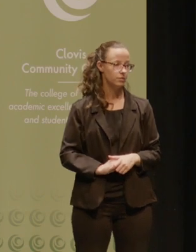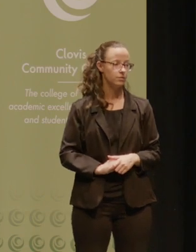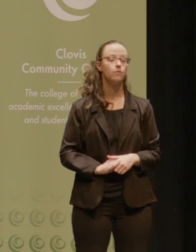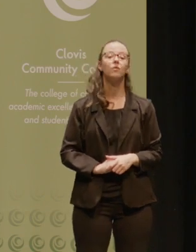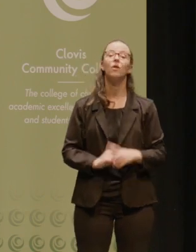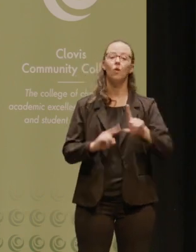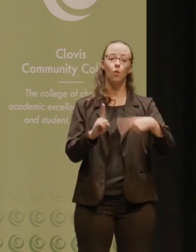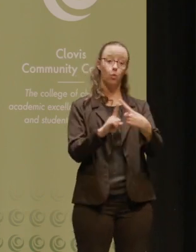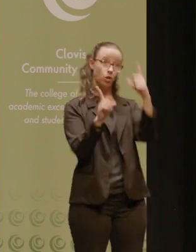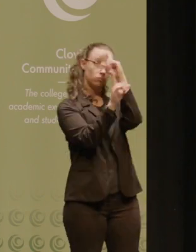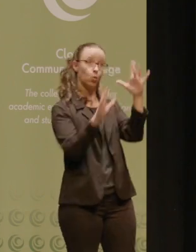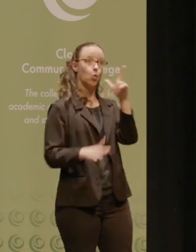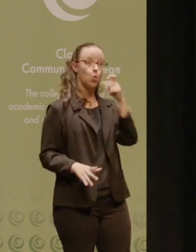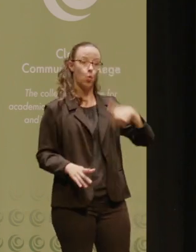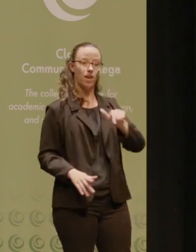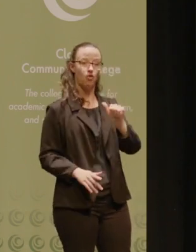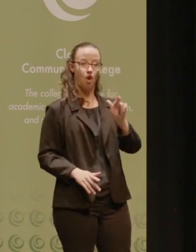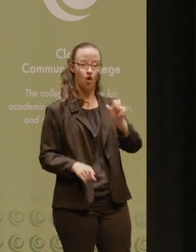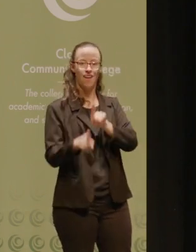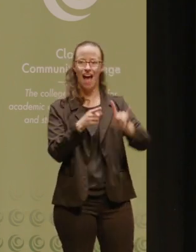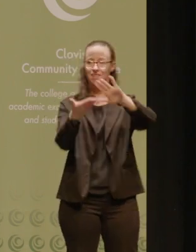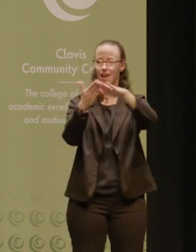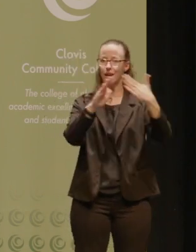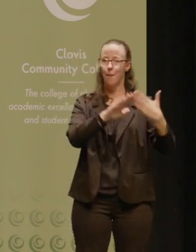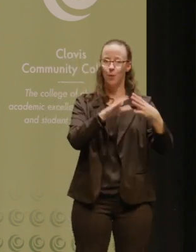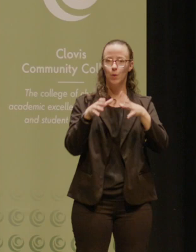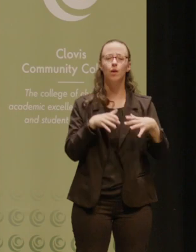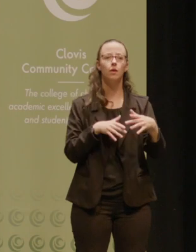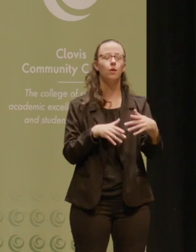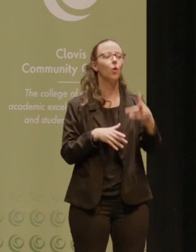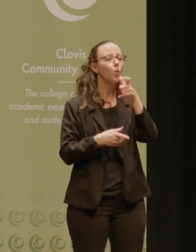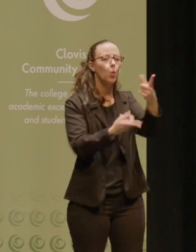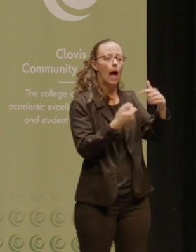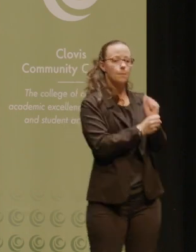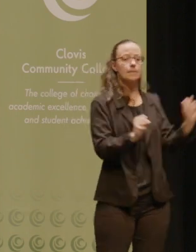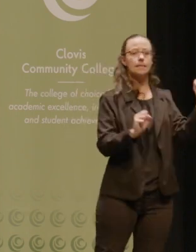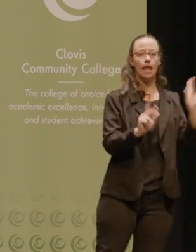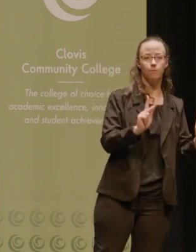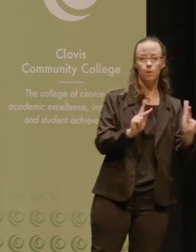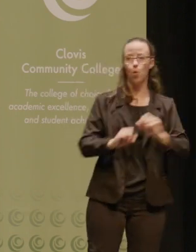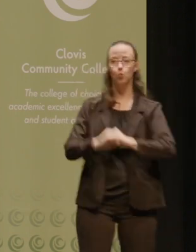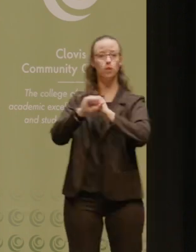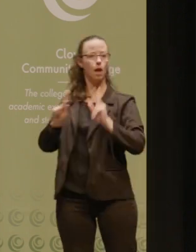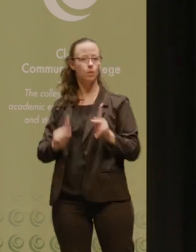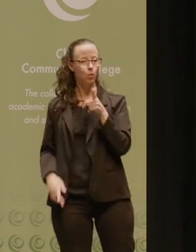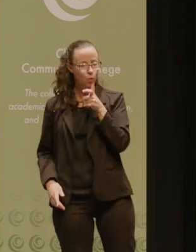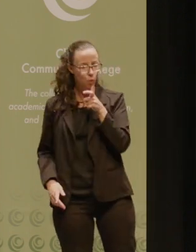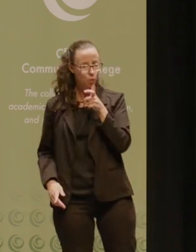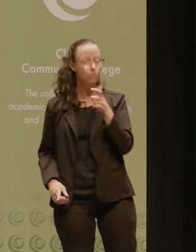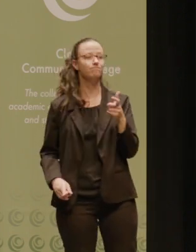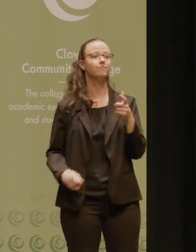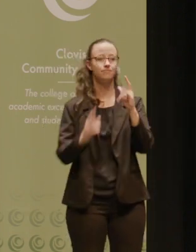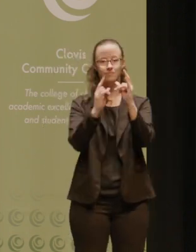You know, when you think about who we are as a community of individuals, who comes to save us, who comes to protect us, we're